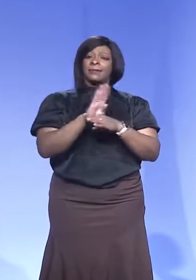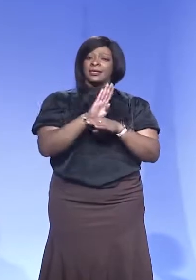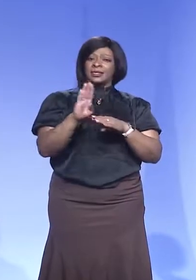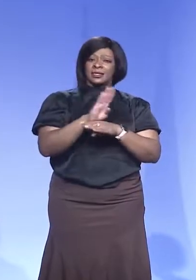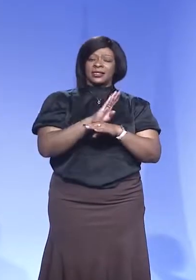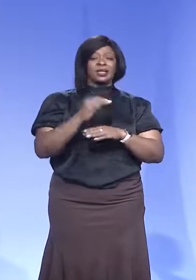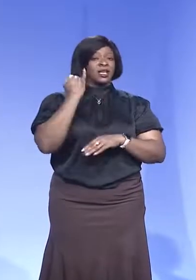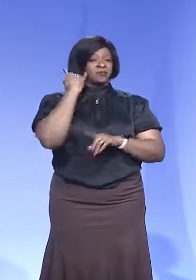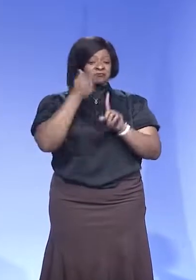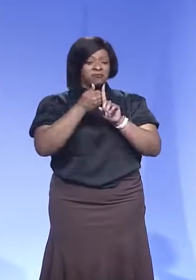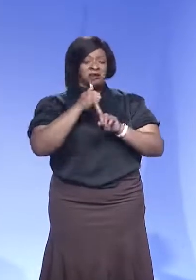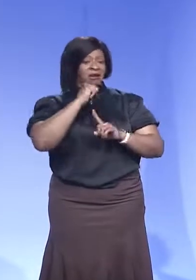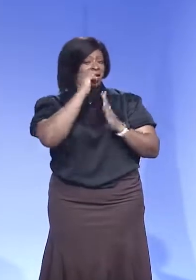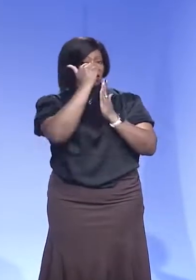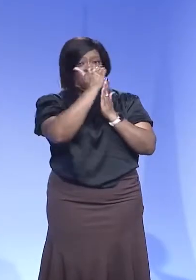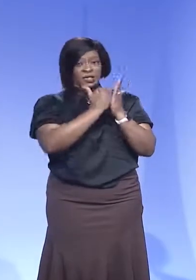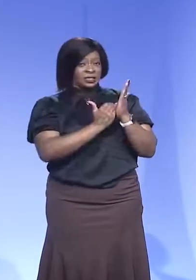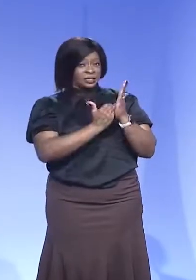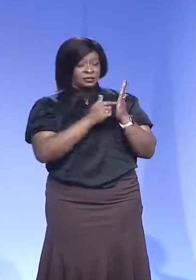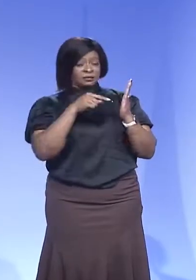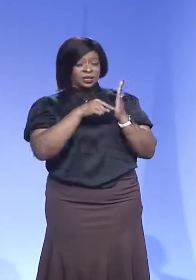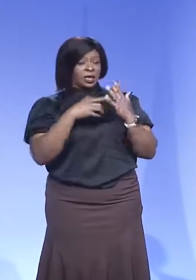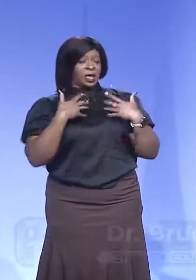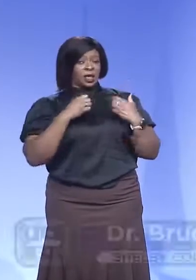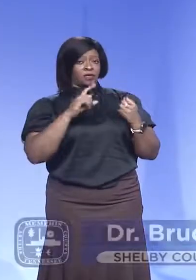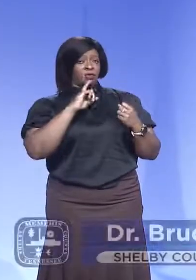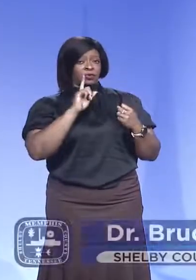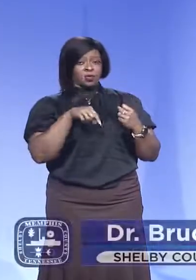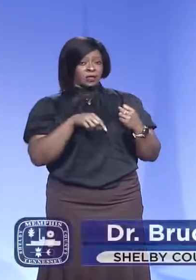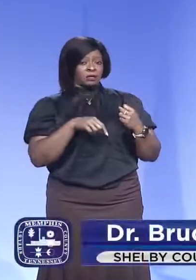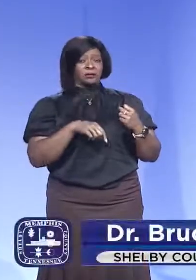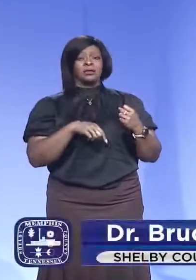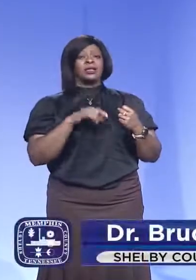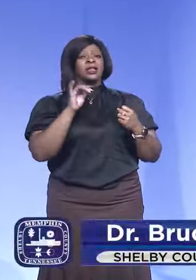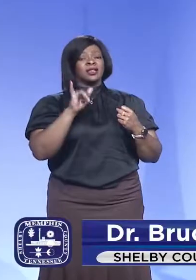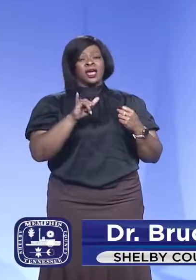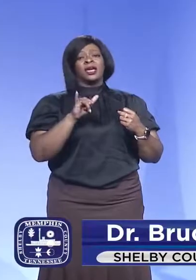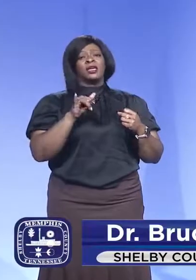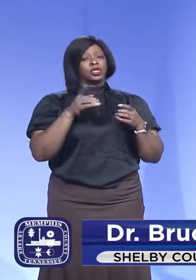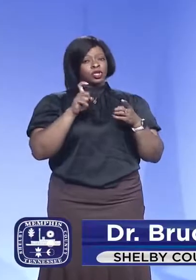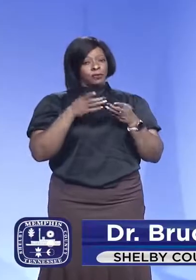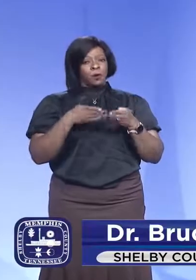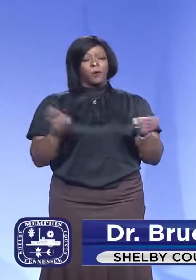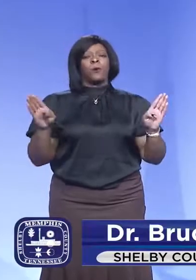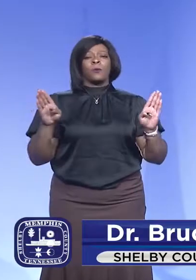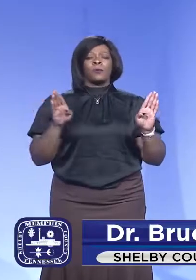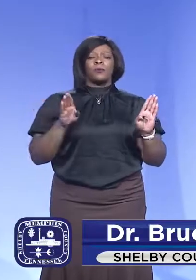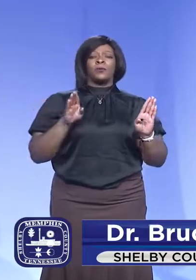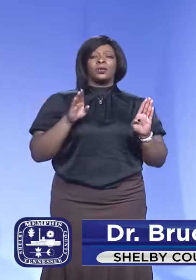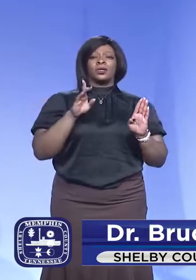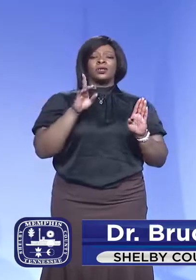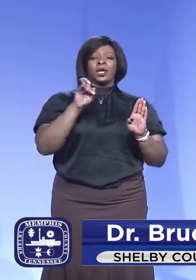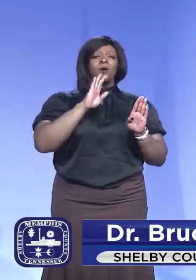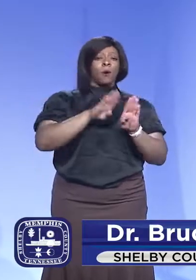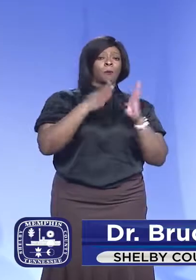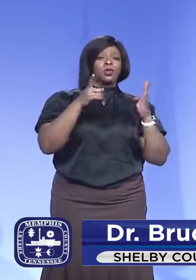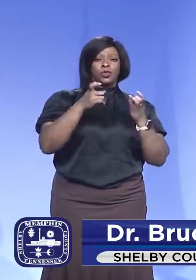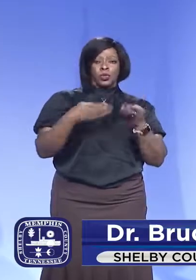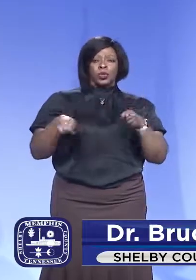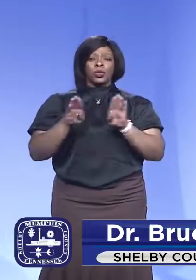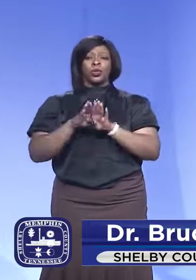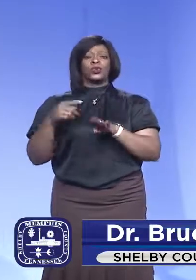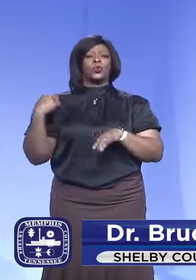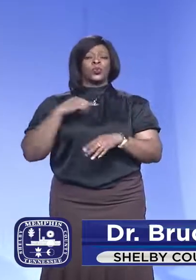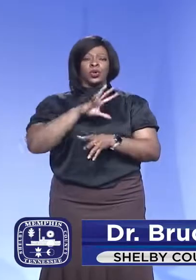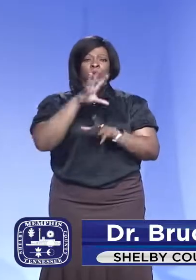businesses that if you're not listed in that health directive as one that should be open, you are closed. We have